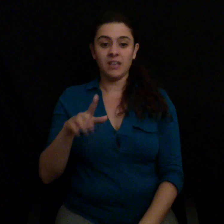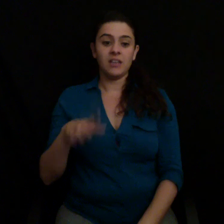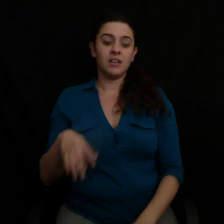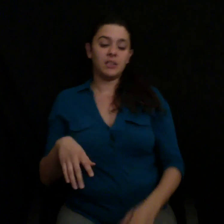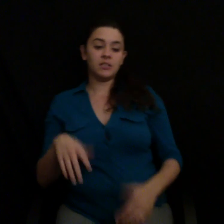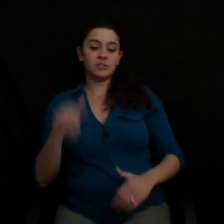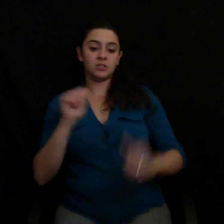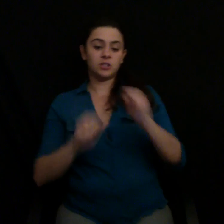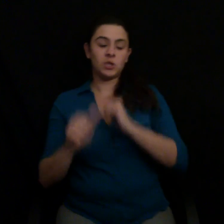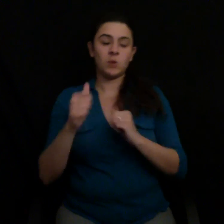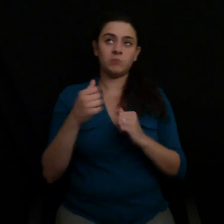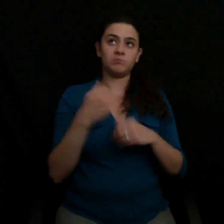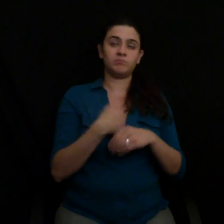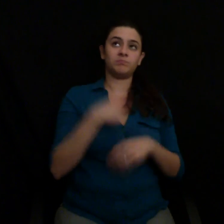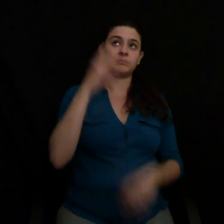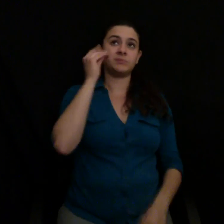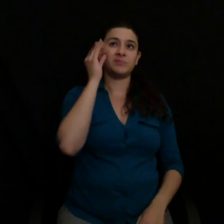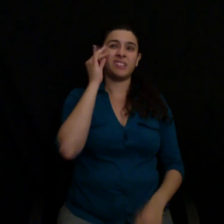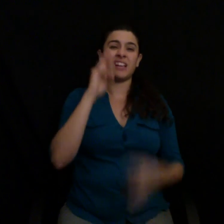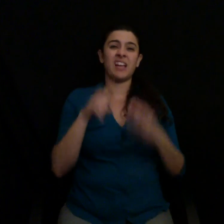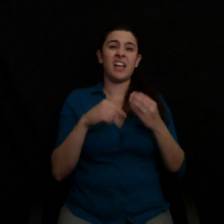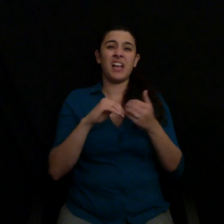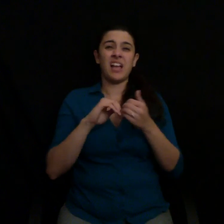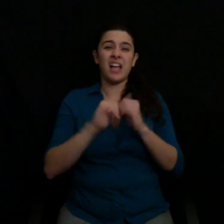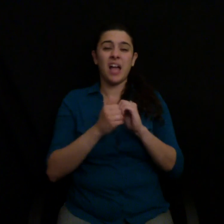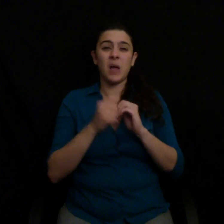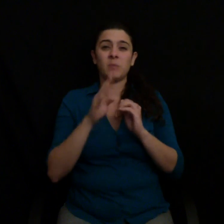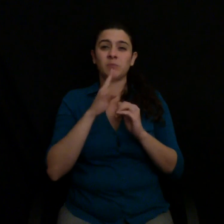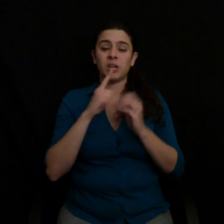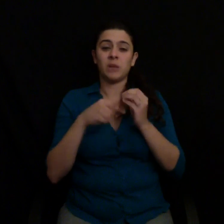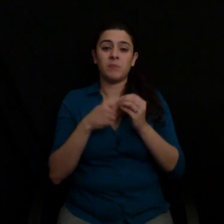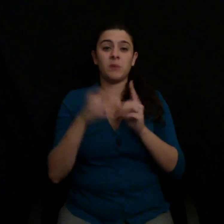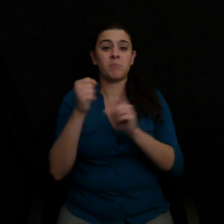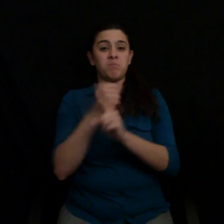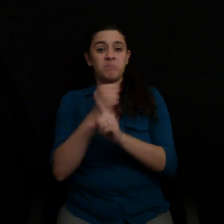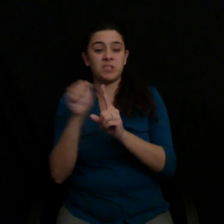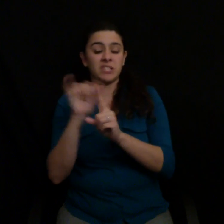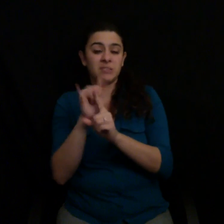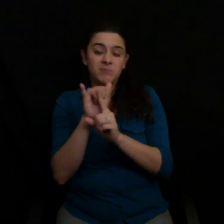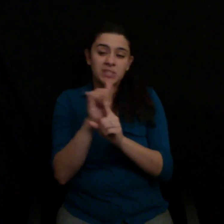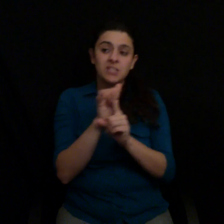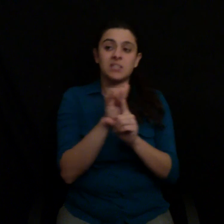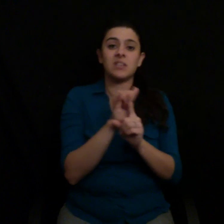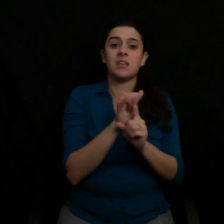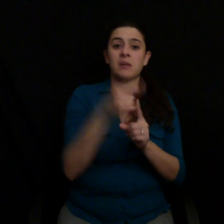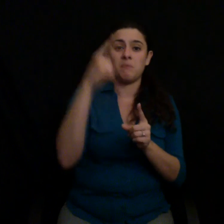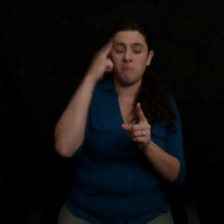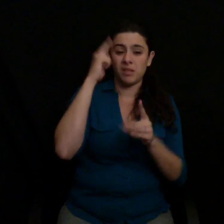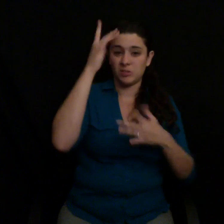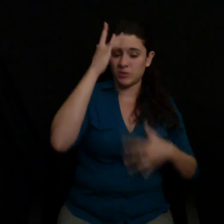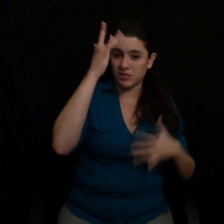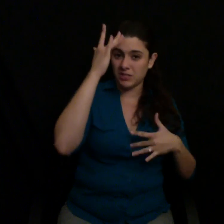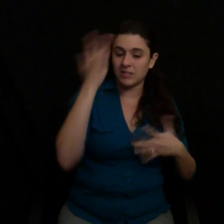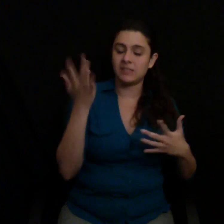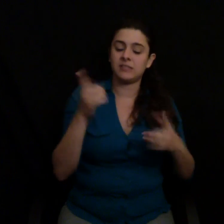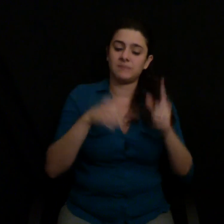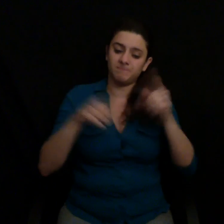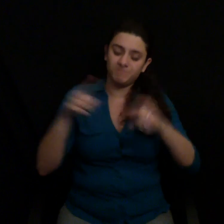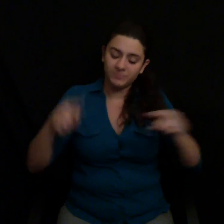race, and bullying? How do we talk about who we are, our ability to pursue happiness, and our role in this society? I don't